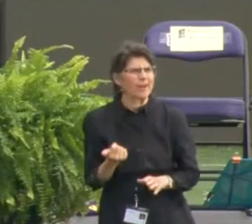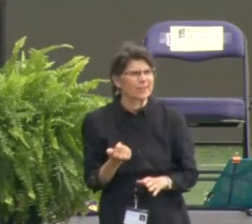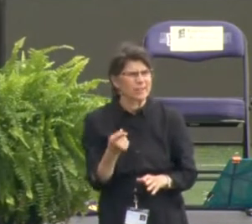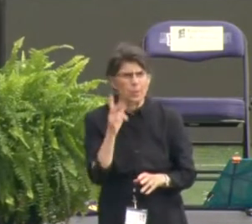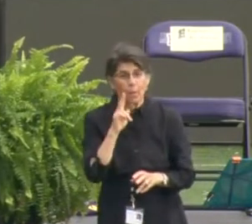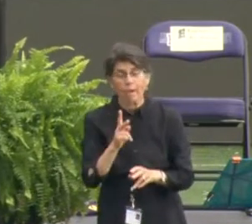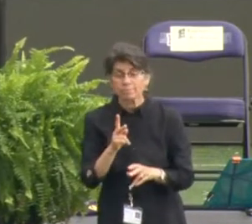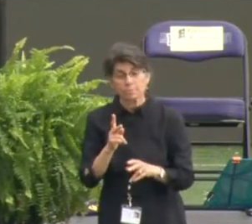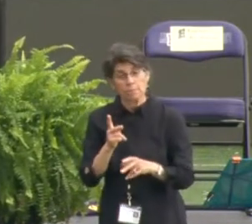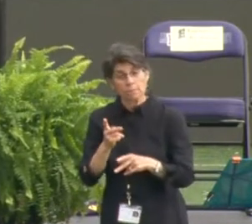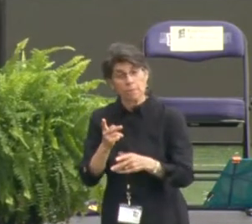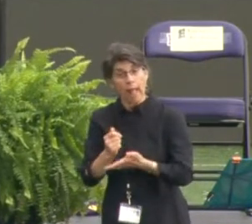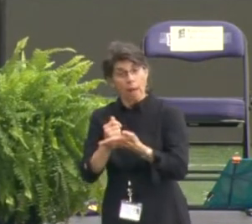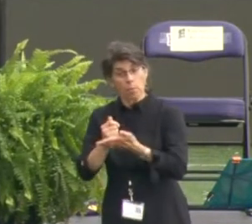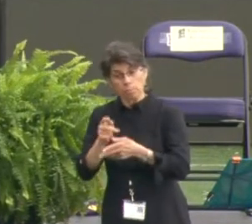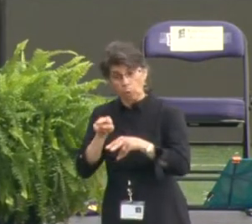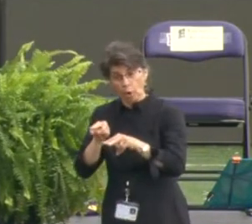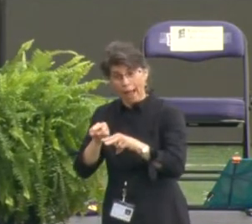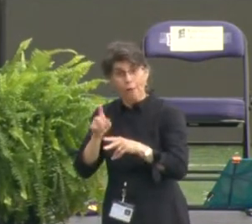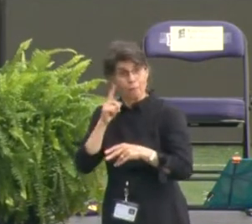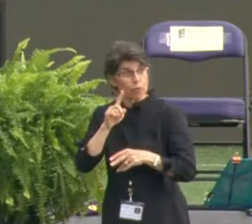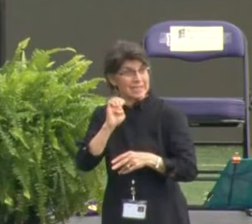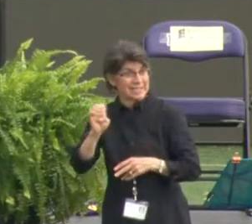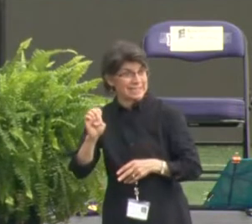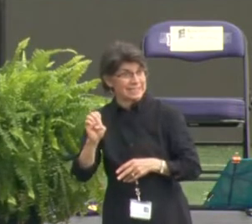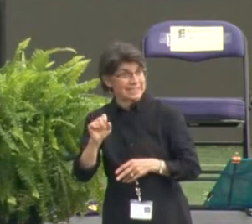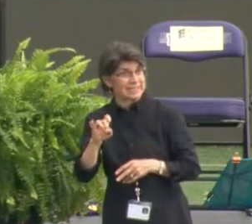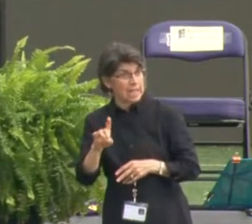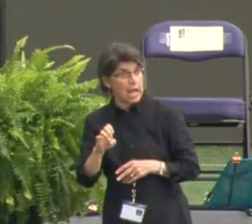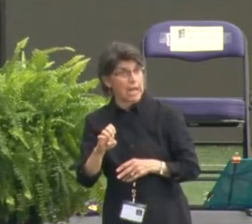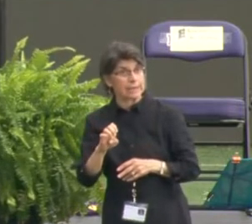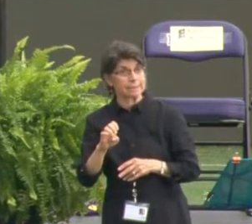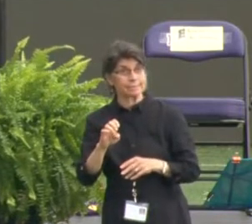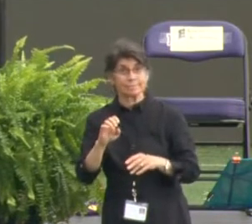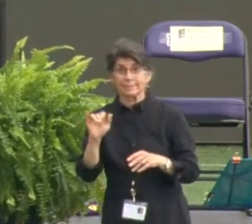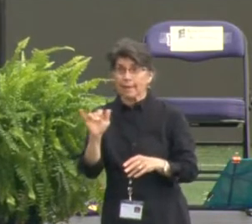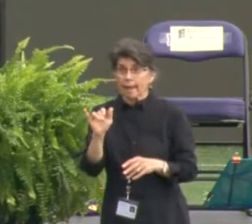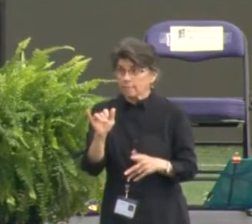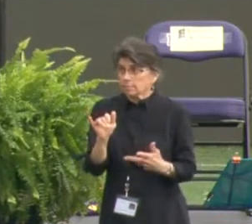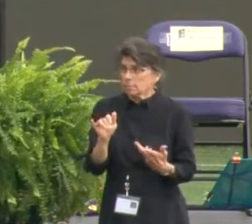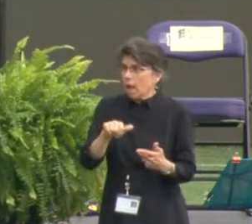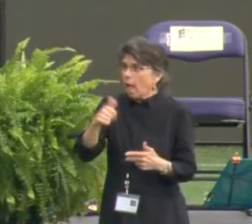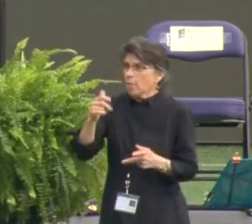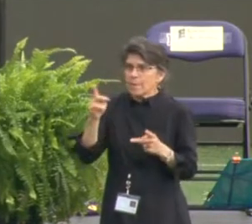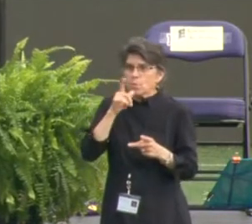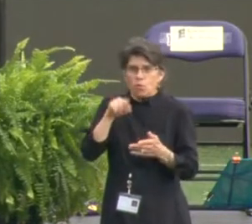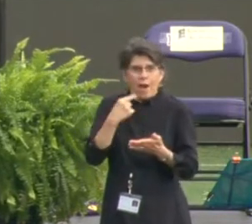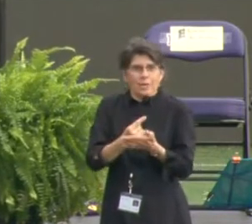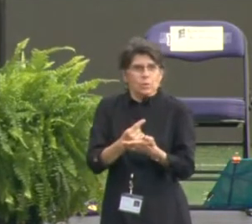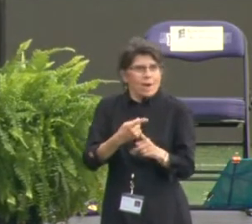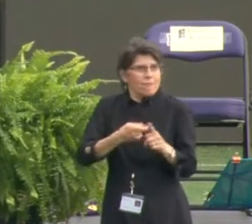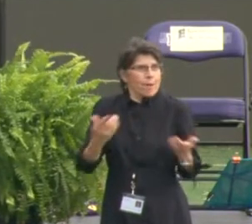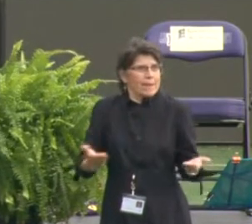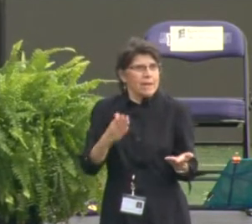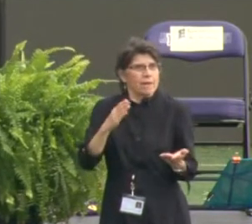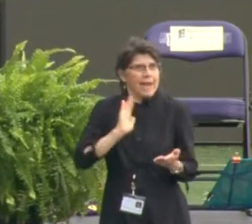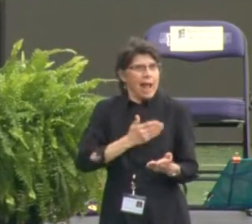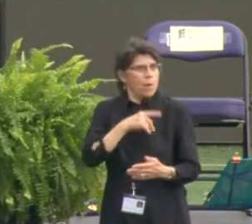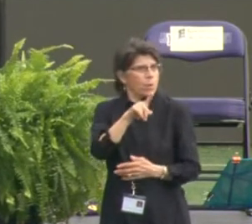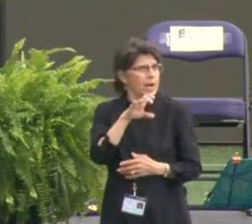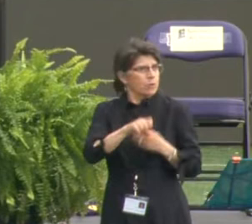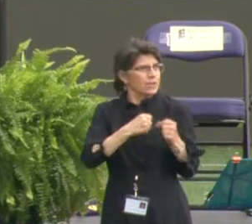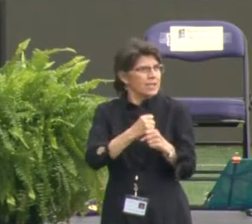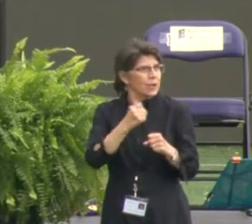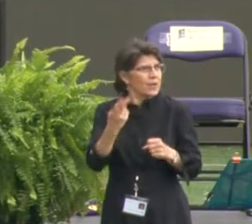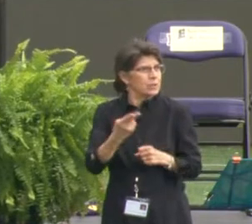East Side, like so many before you in our school's nearly 100-year history. I assure you that this class will always be